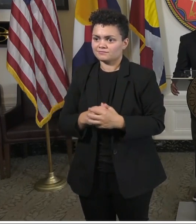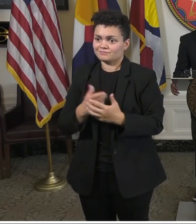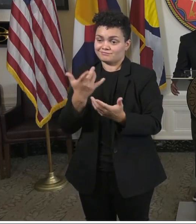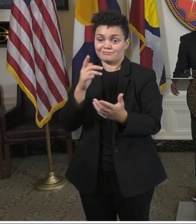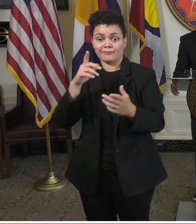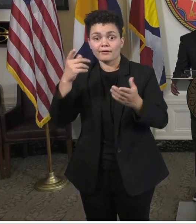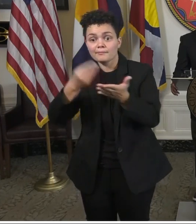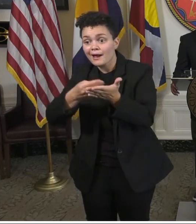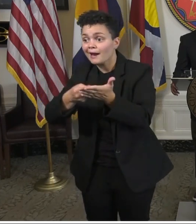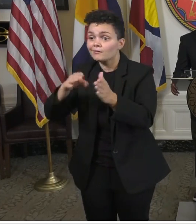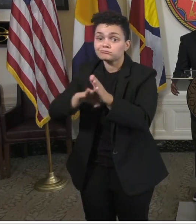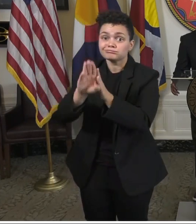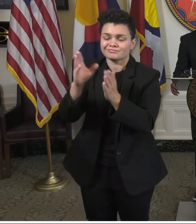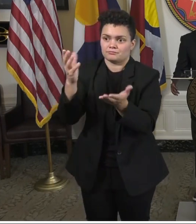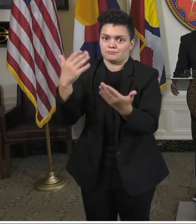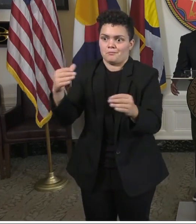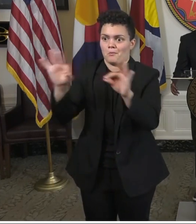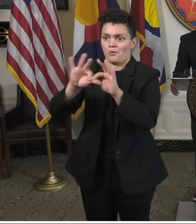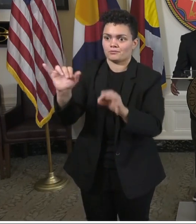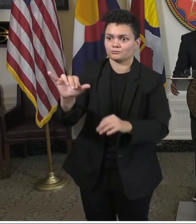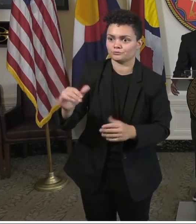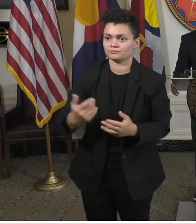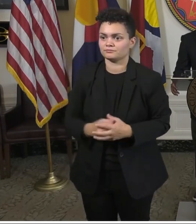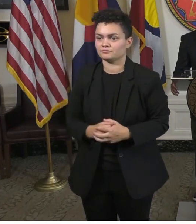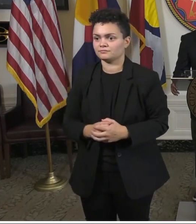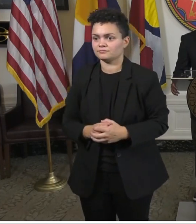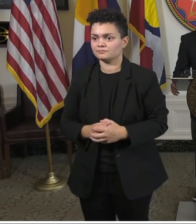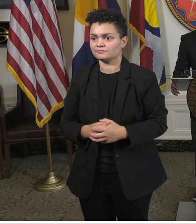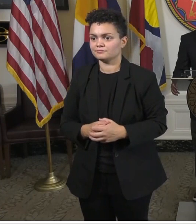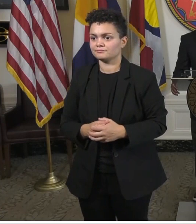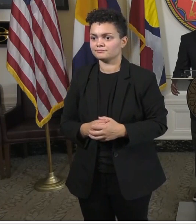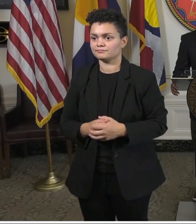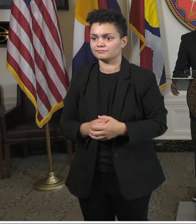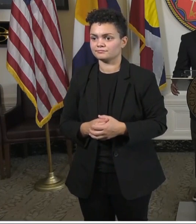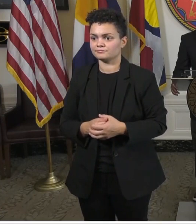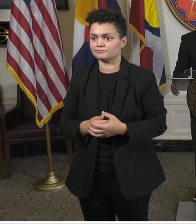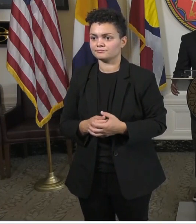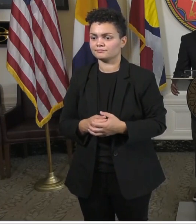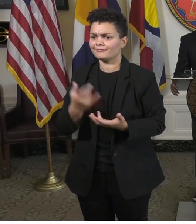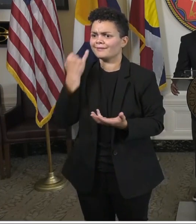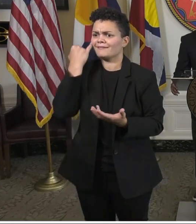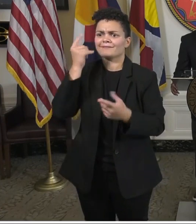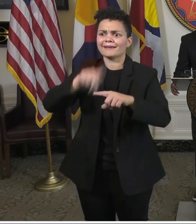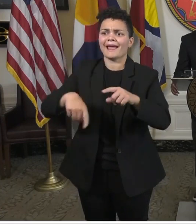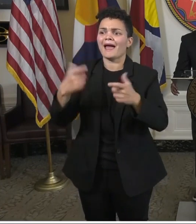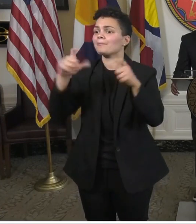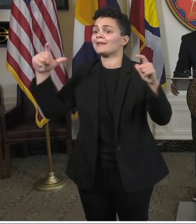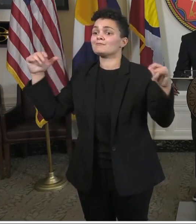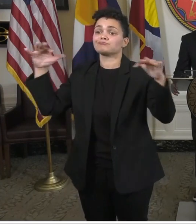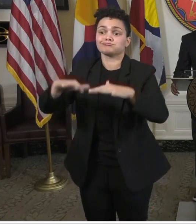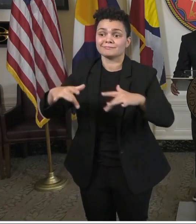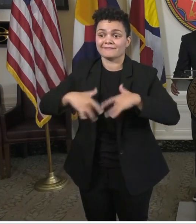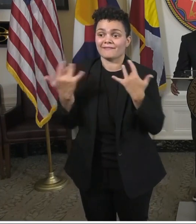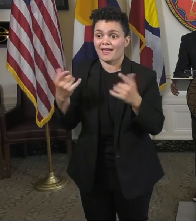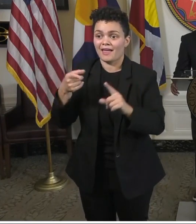economy is impacted when you can't allow certain number of groups get together. And I'm not talking thousands. It could be tens